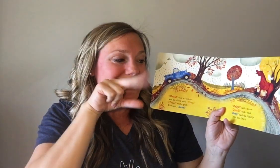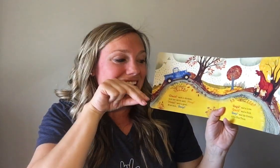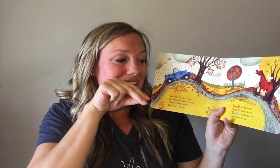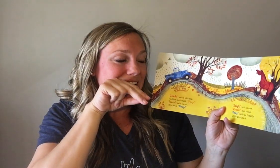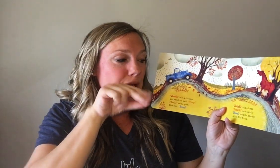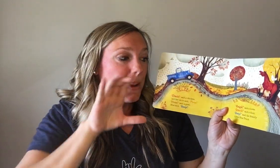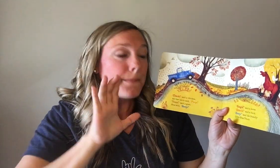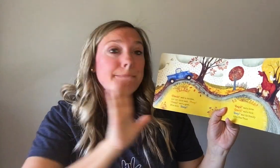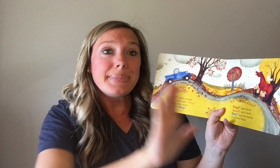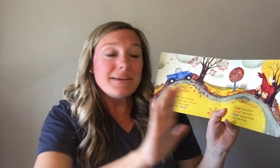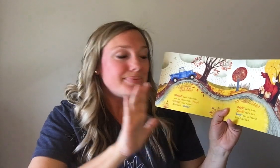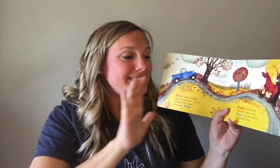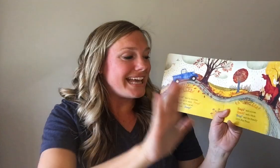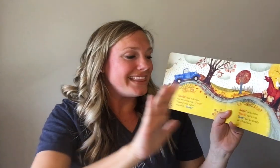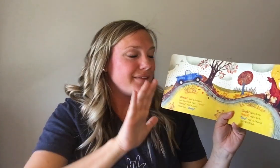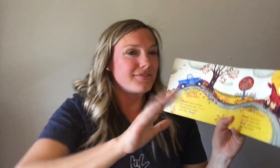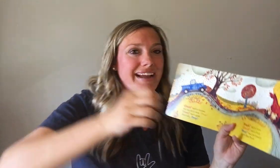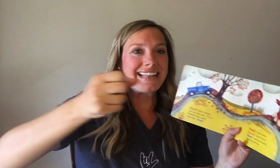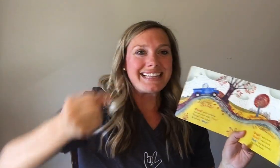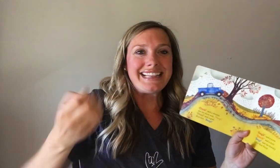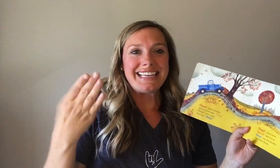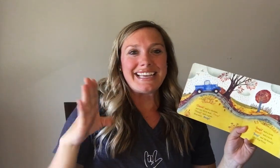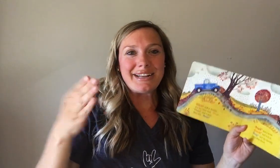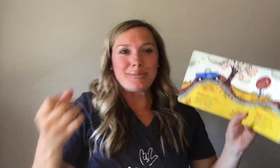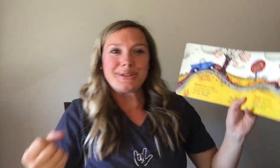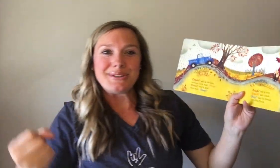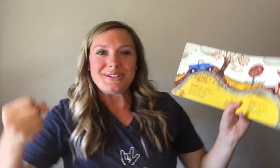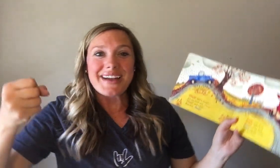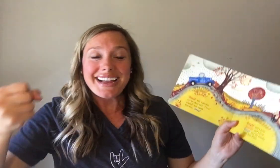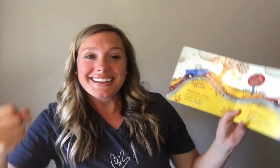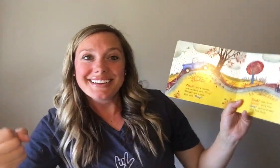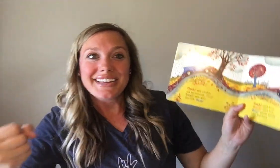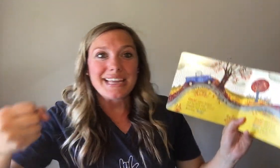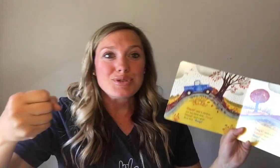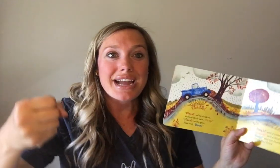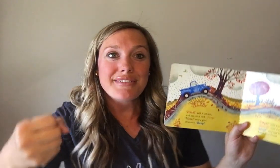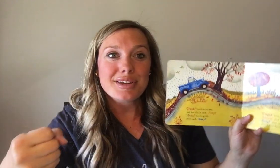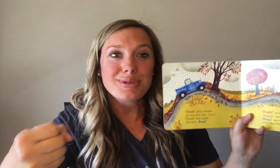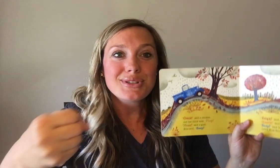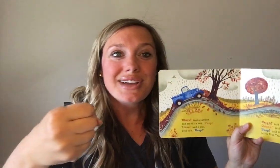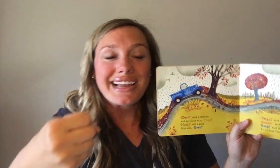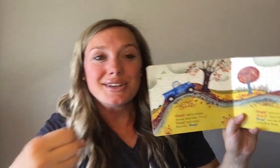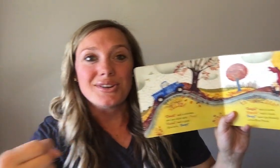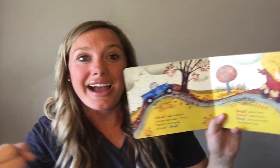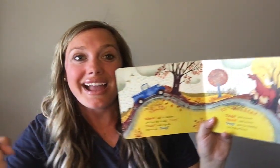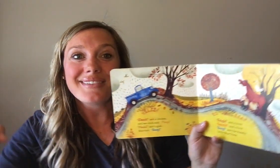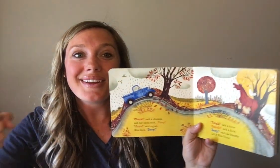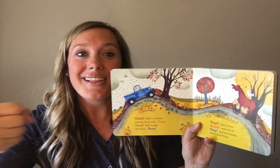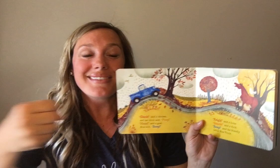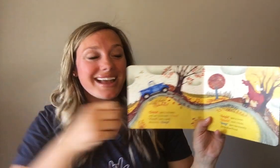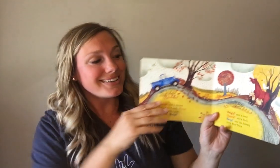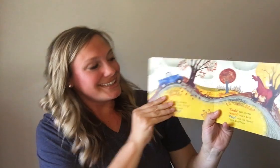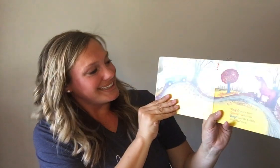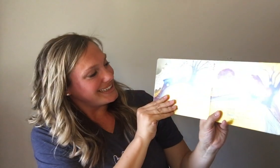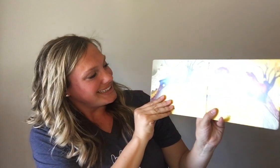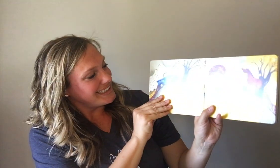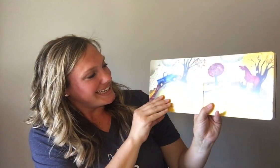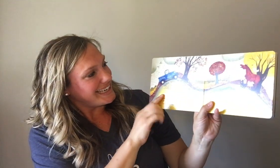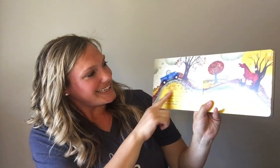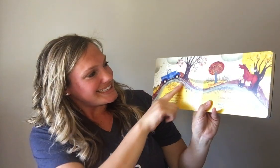duck. Beep said the friendly little blue truck. Keep driving your blue truck. Drive it all around. It's